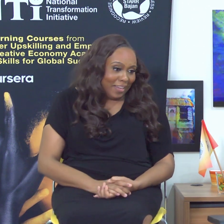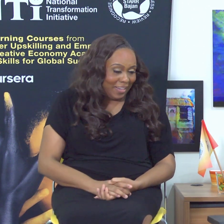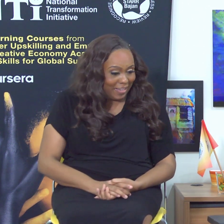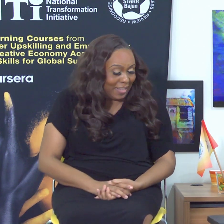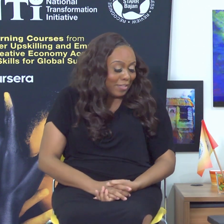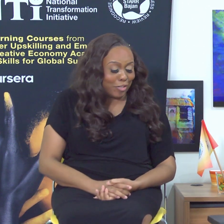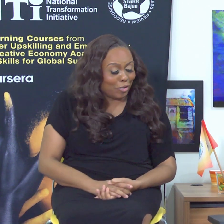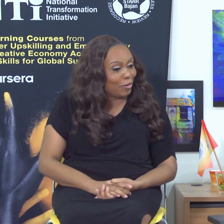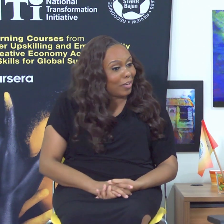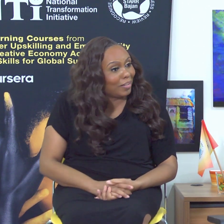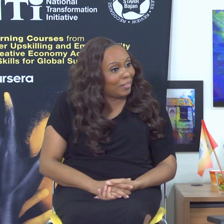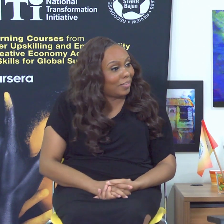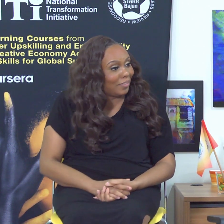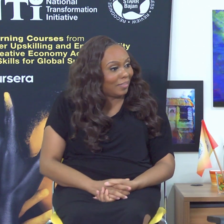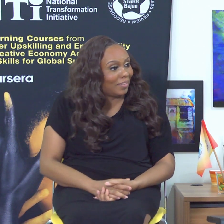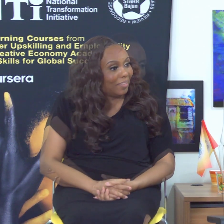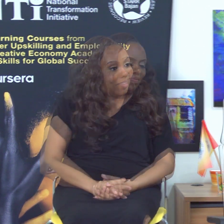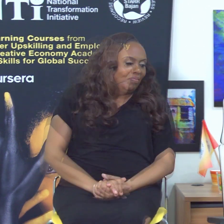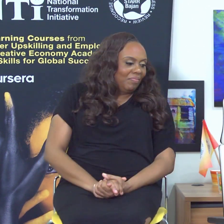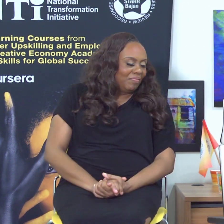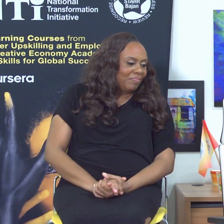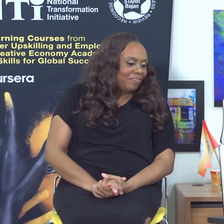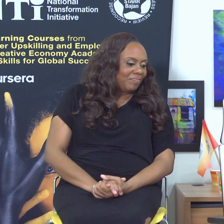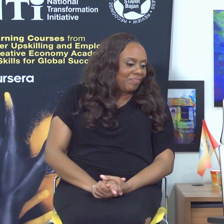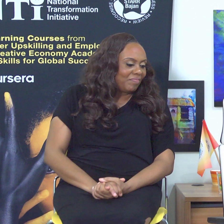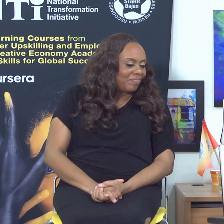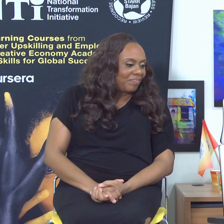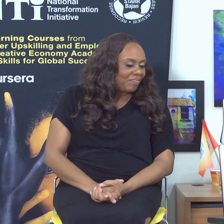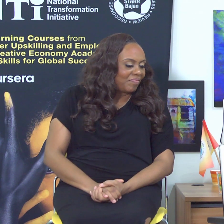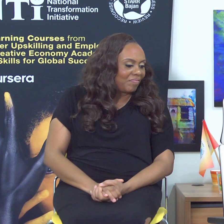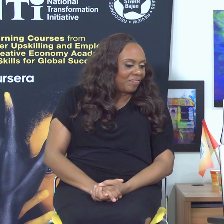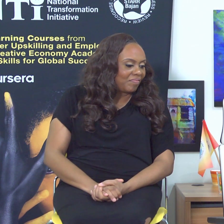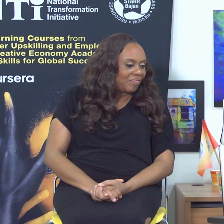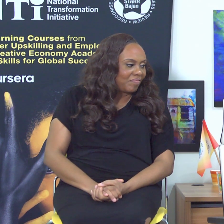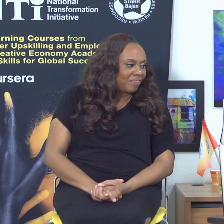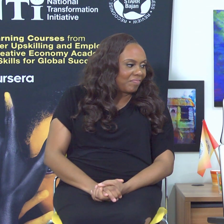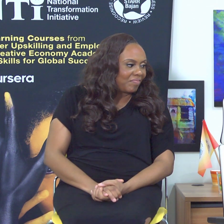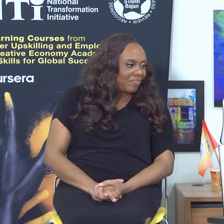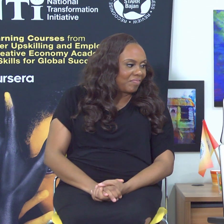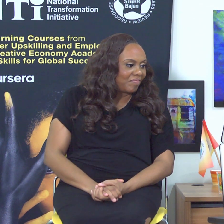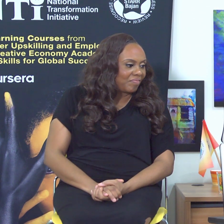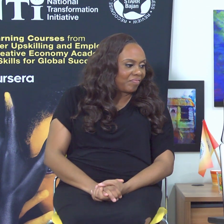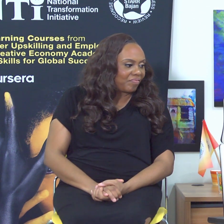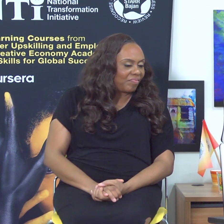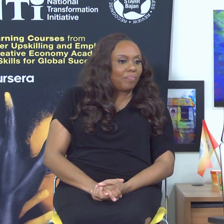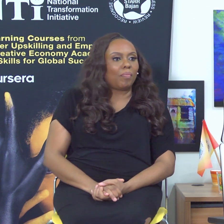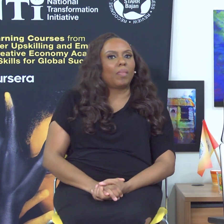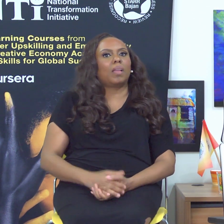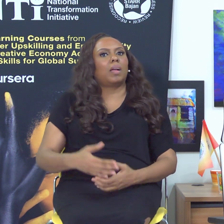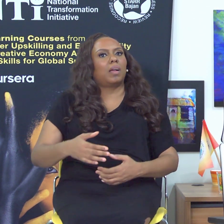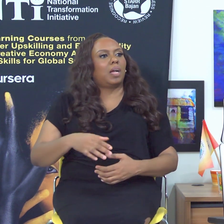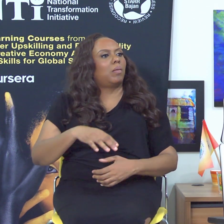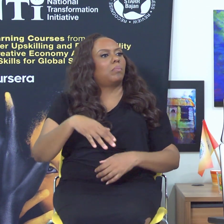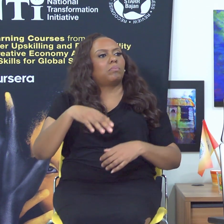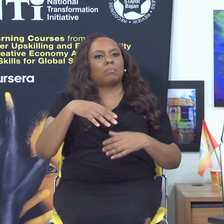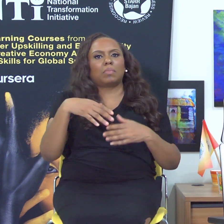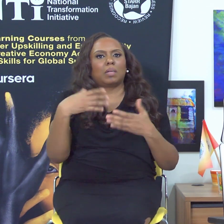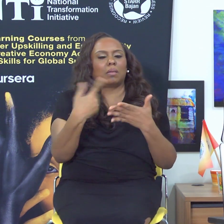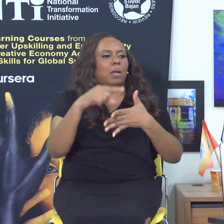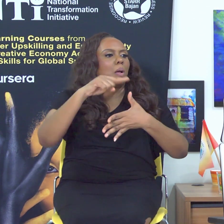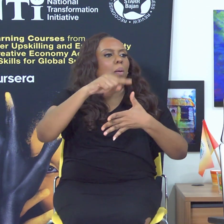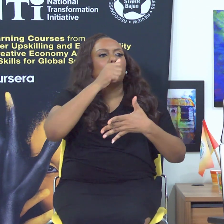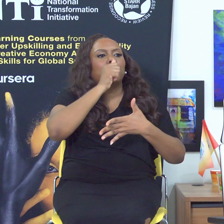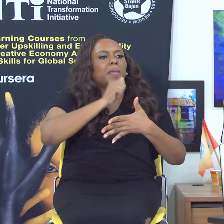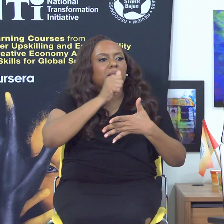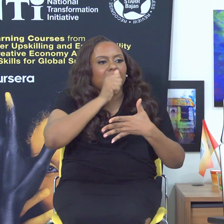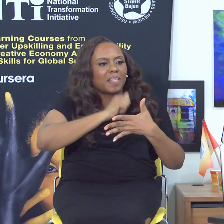Fair enough. guess it's a joke. Nice one. I started with Anthony about patience and understanding. He talked